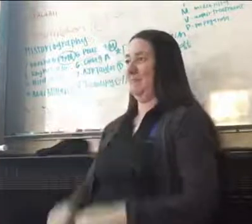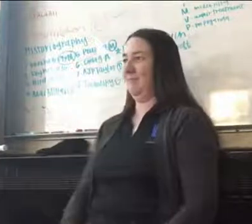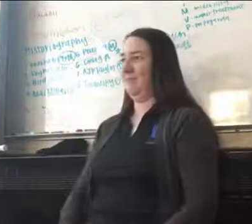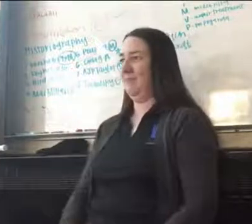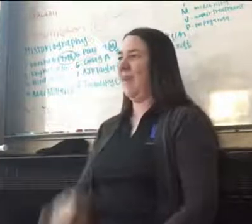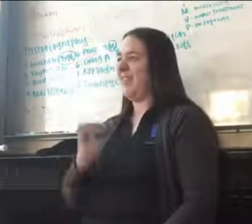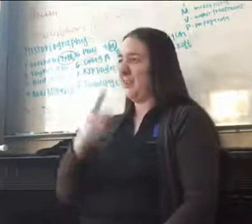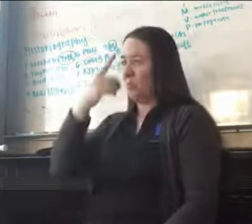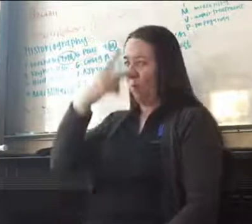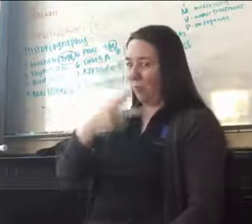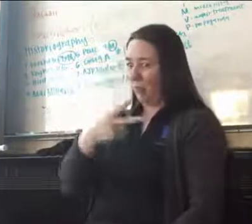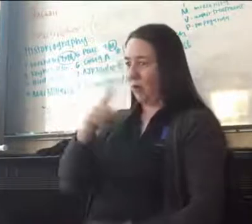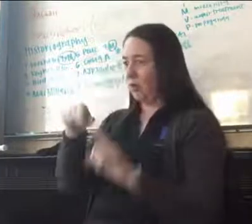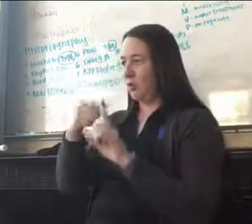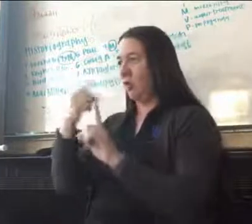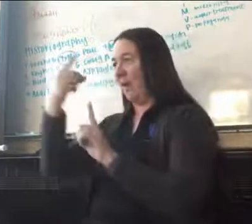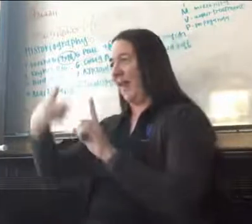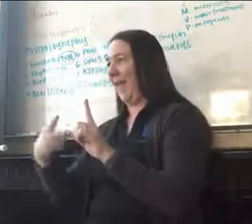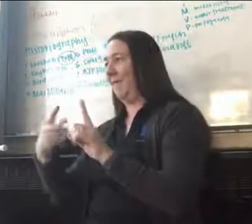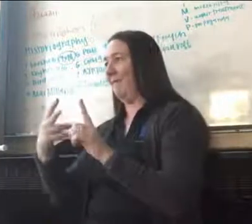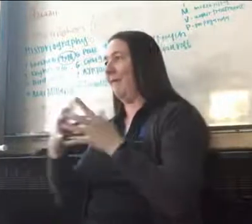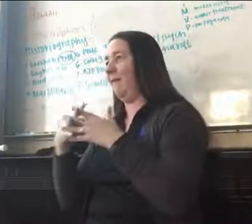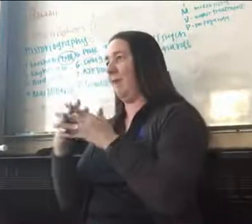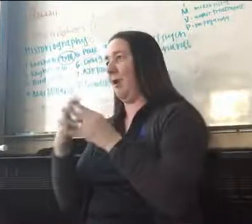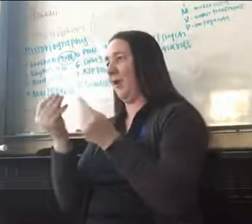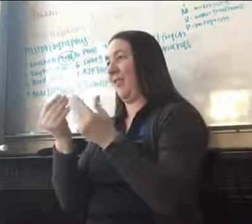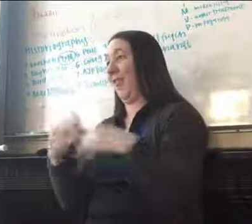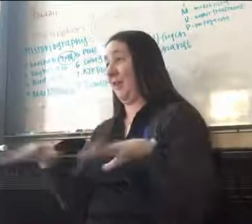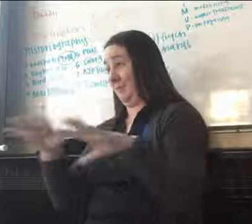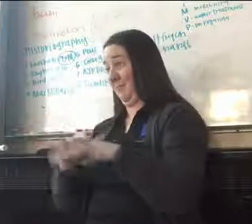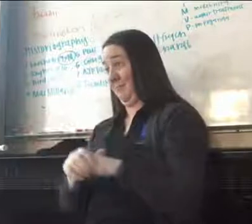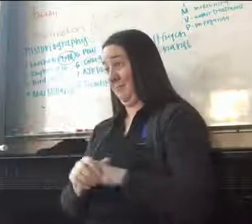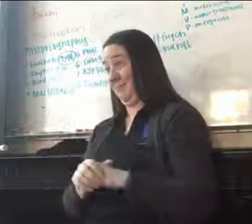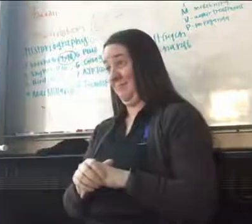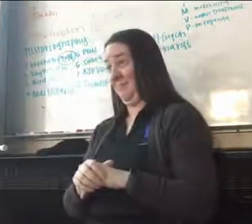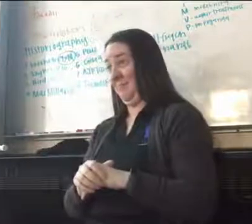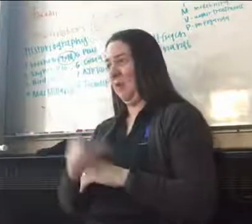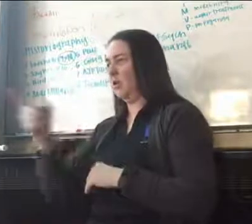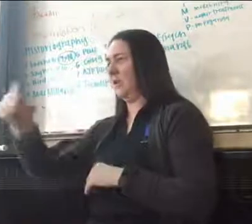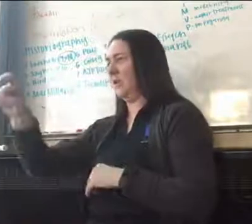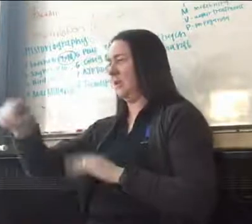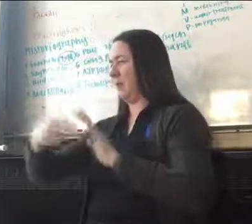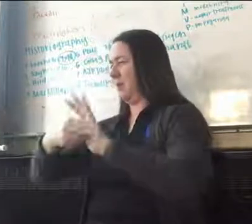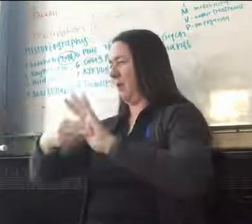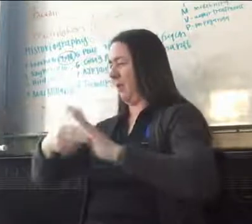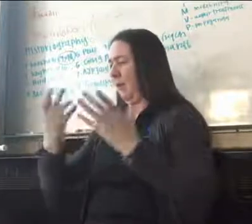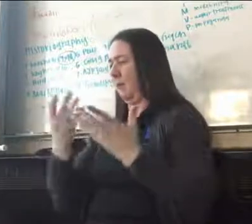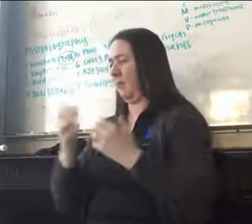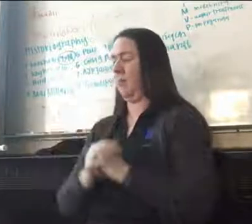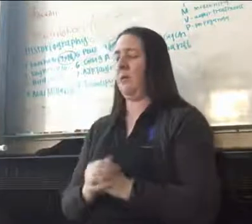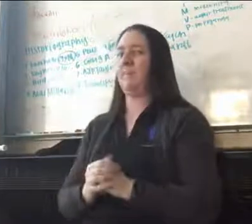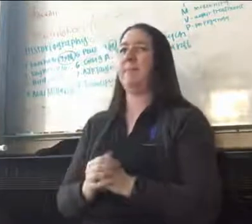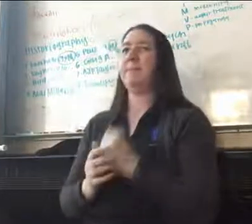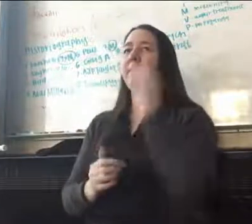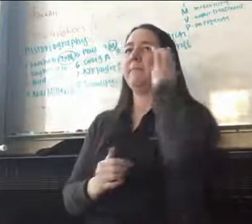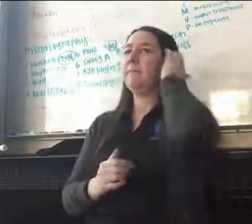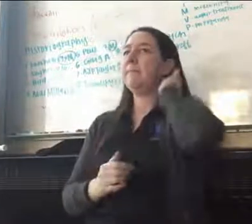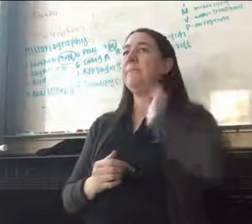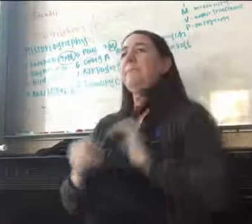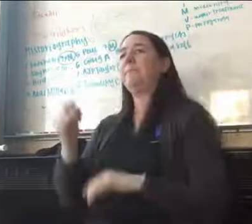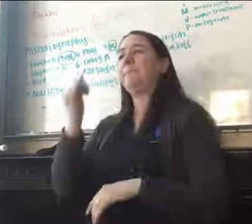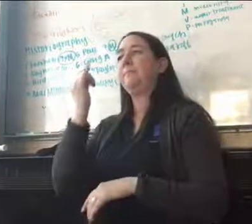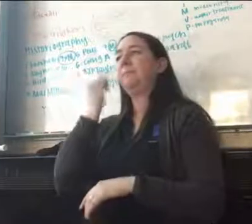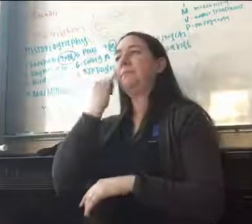to 1/2 of the American land. So what you need to highlight on your paper is, if you